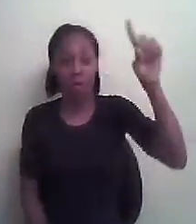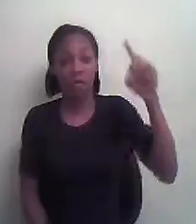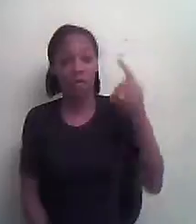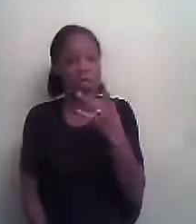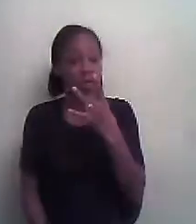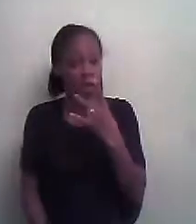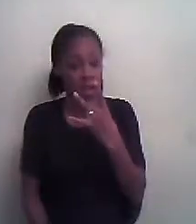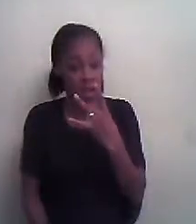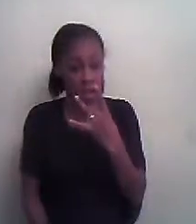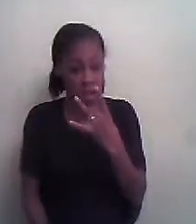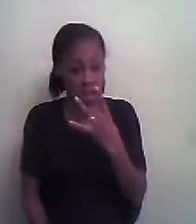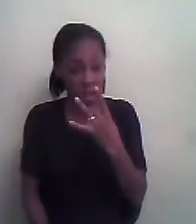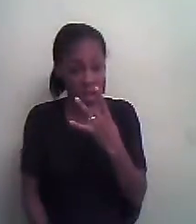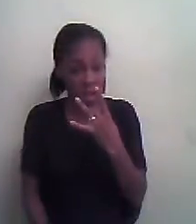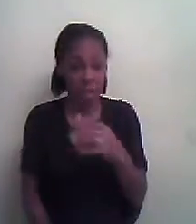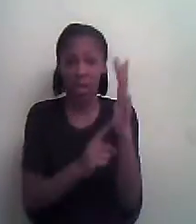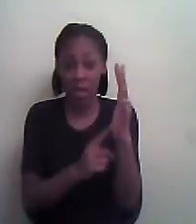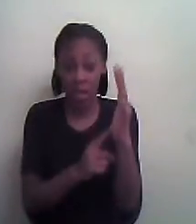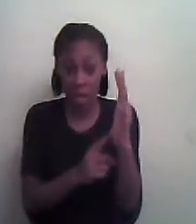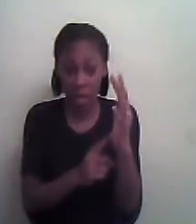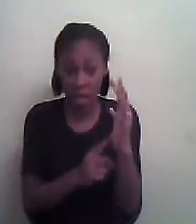used to take to the bedroom.